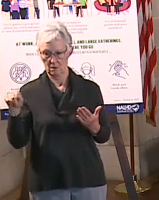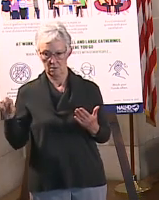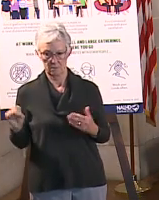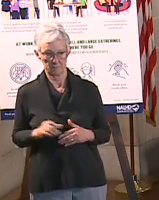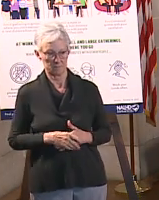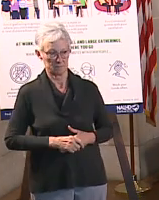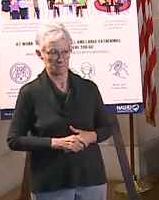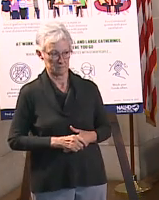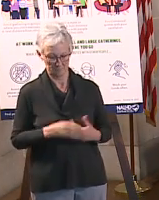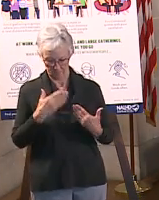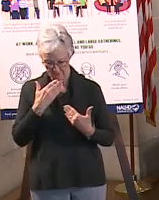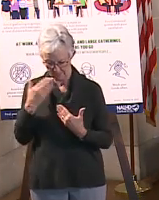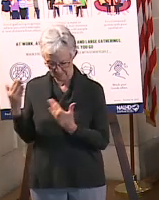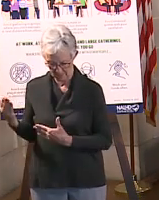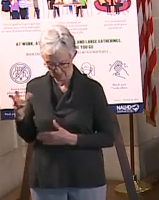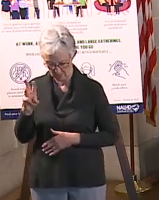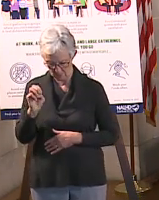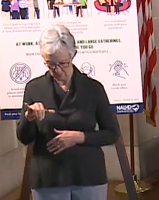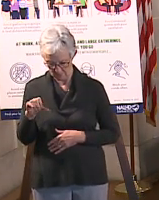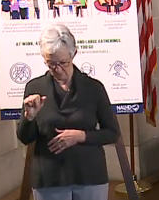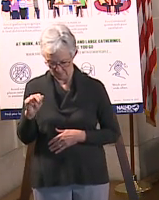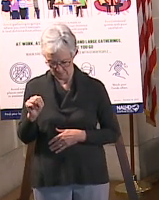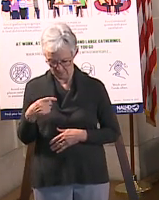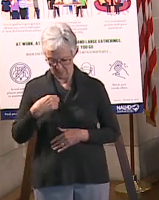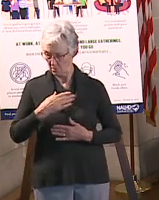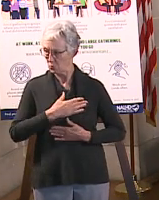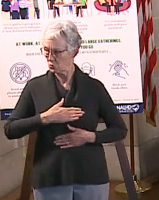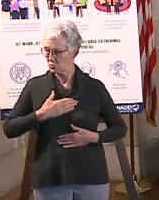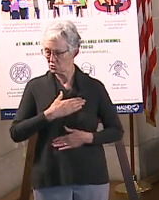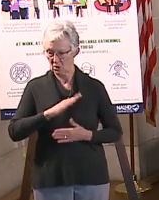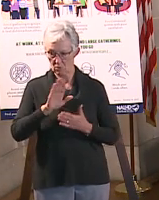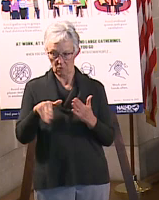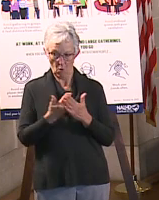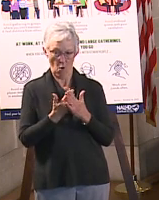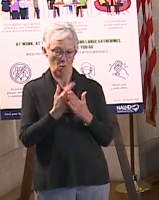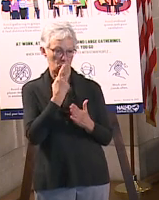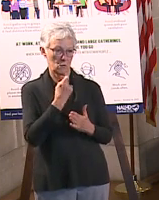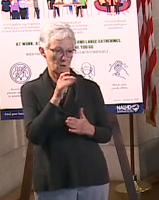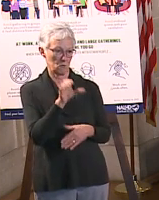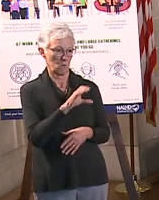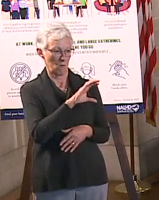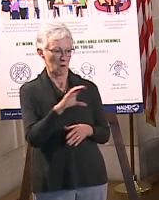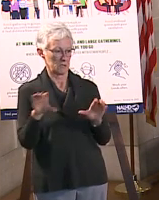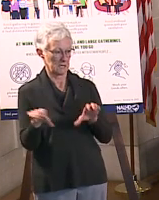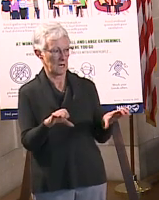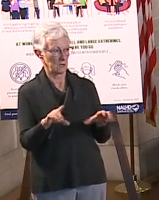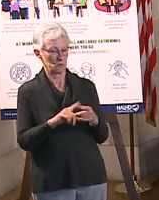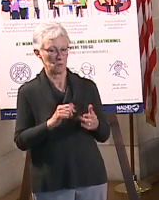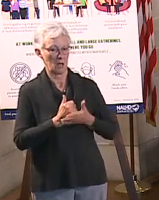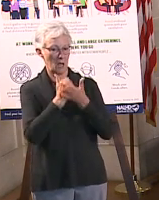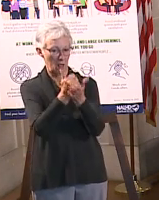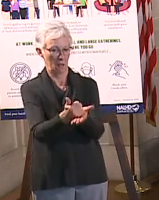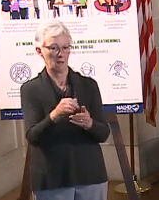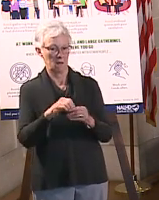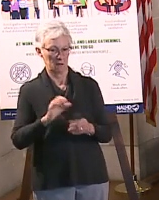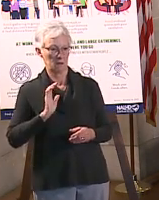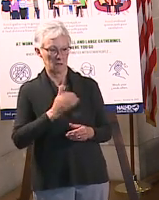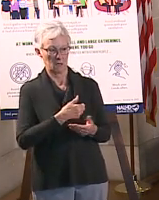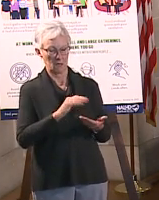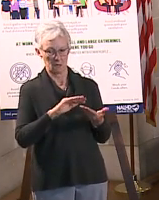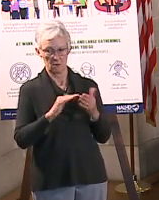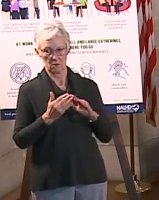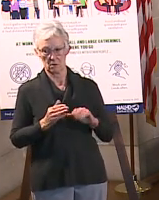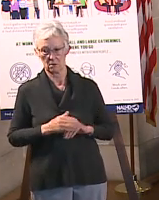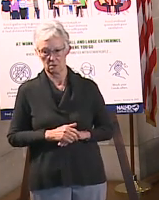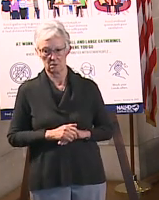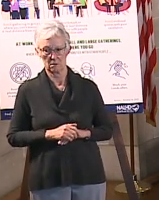Thank you very much, Wason. I appreciate it, and thank you for all the Red Cross does to be able to help out in our communities, not only with blood drives, but all the things they do, such as the great